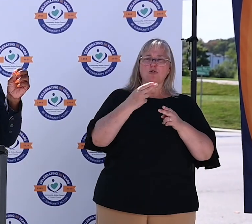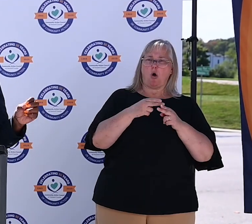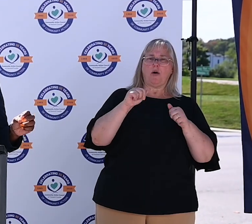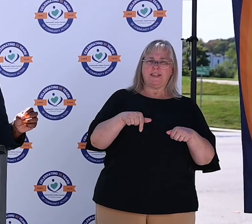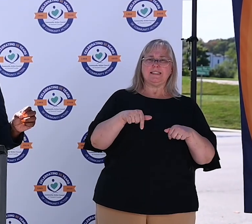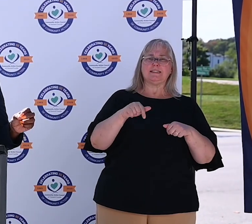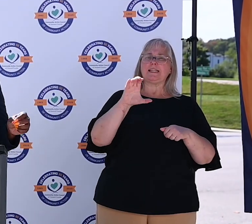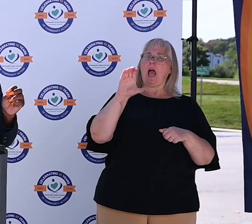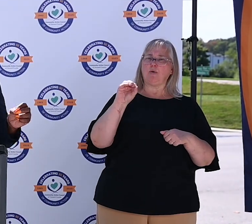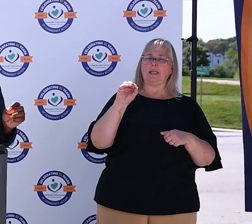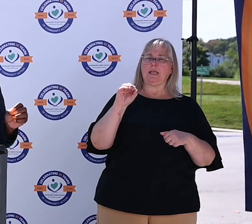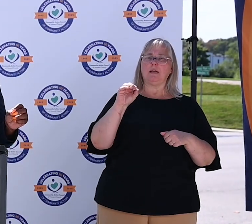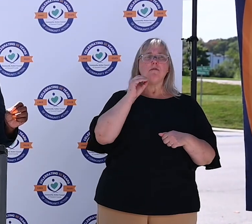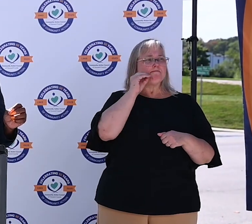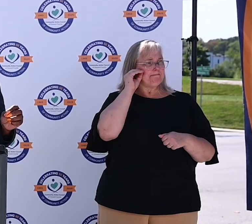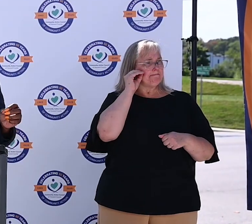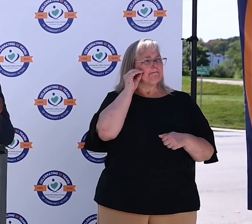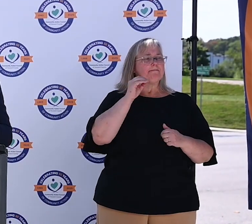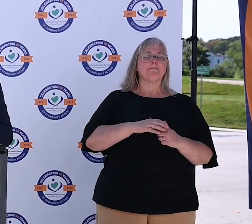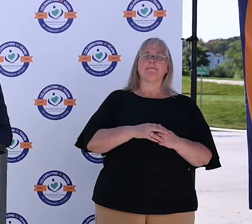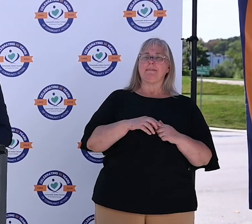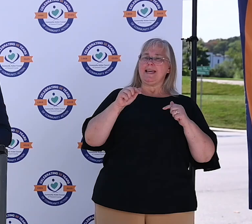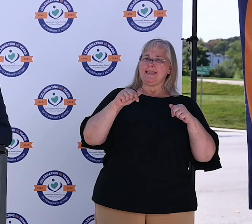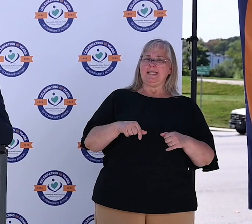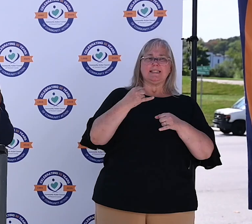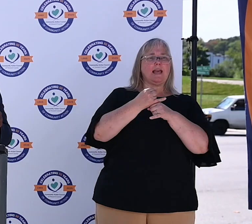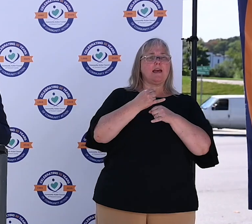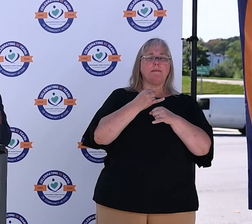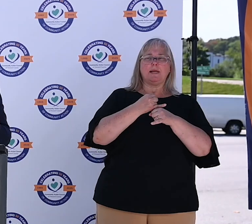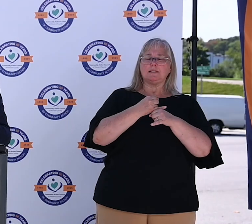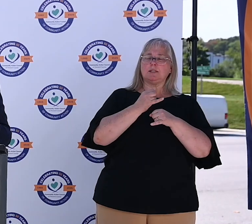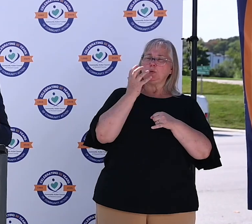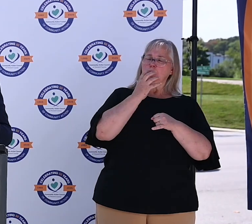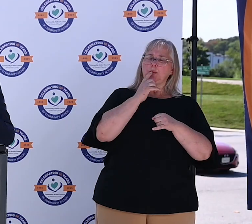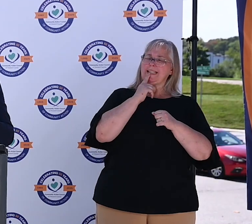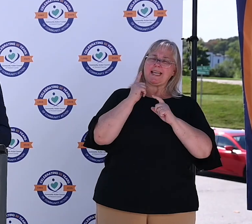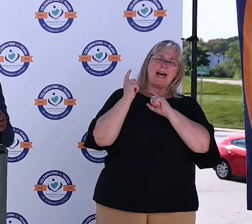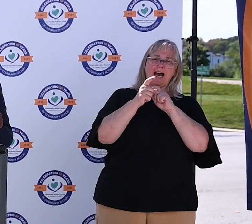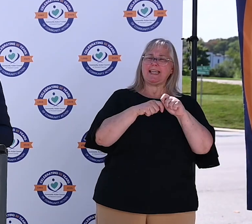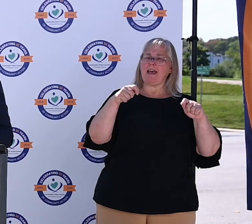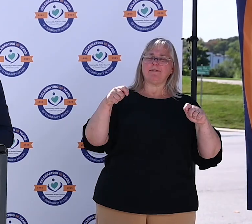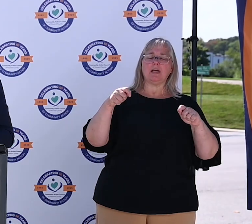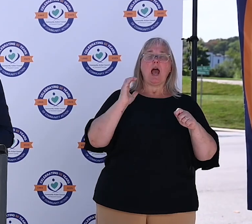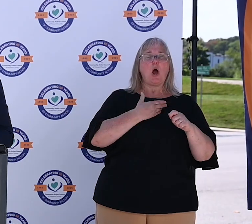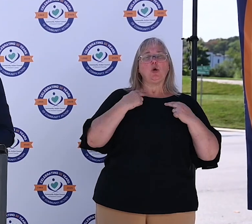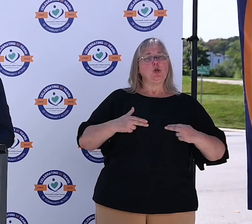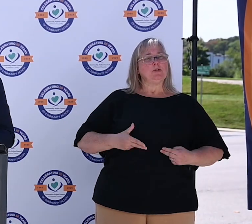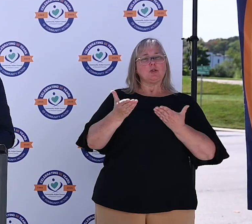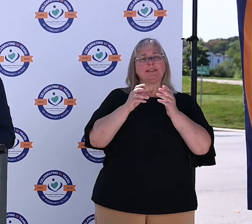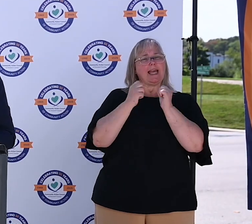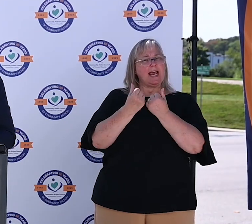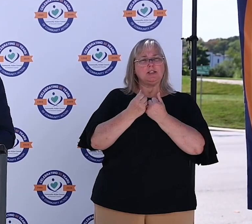this county home. This campus is truly a gift. Our human service agencies